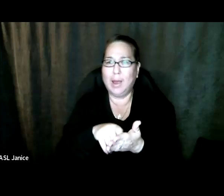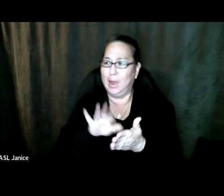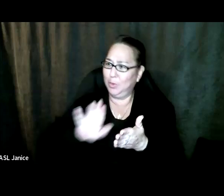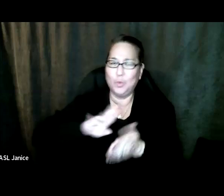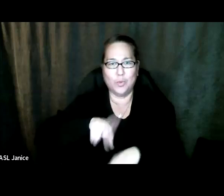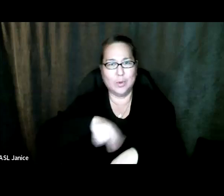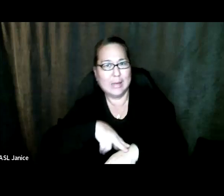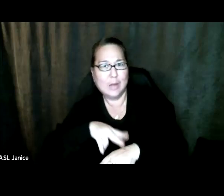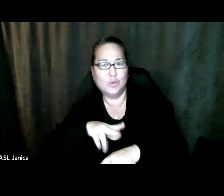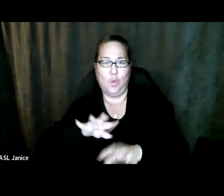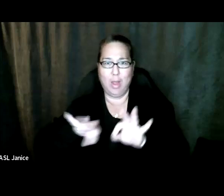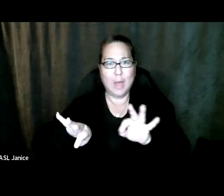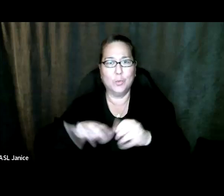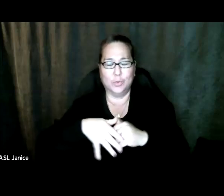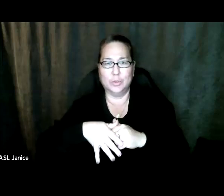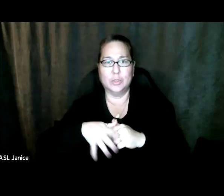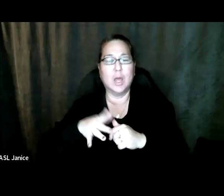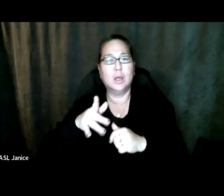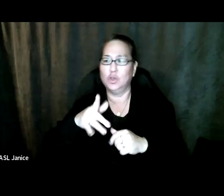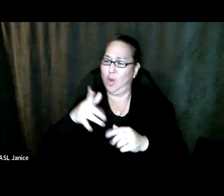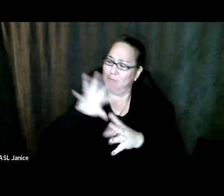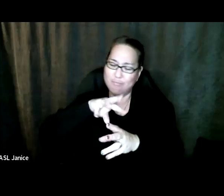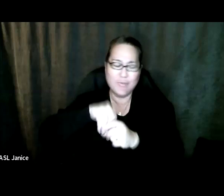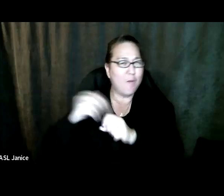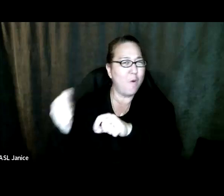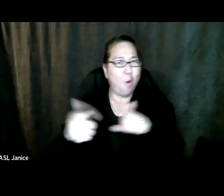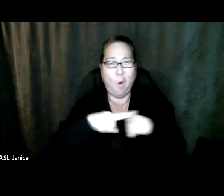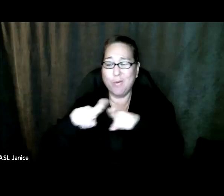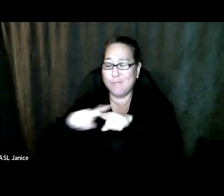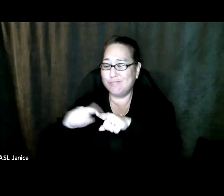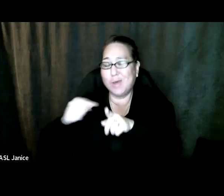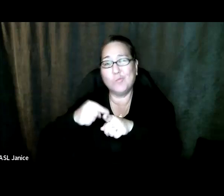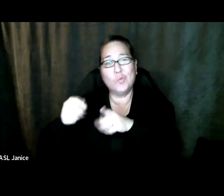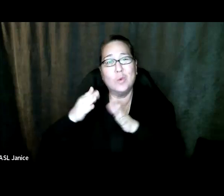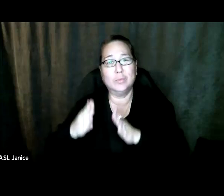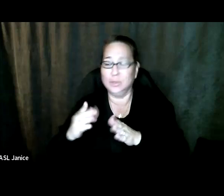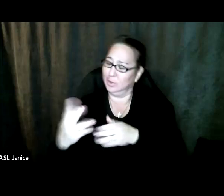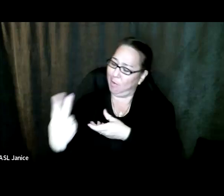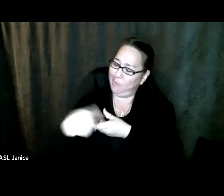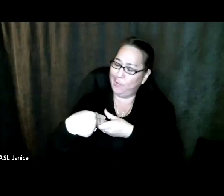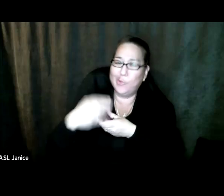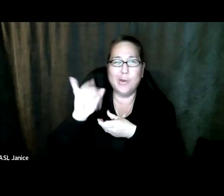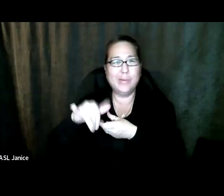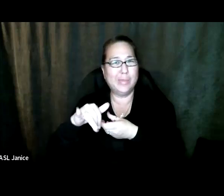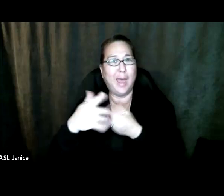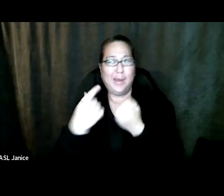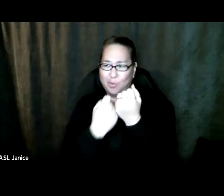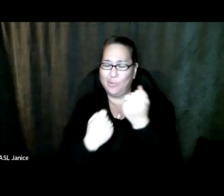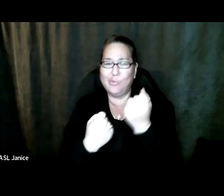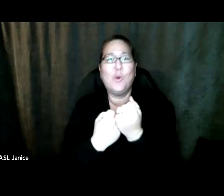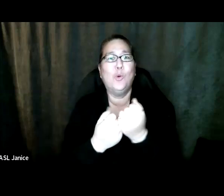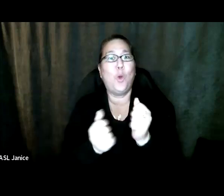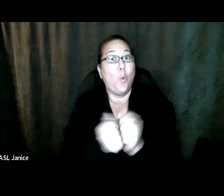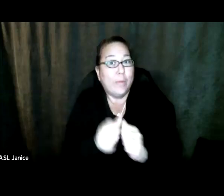to principals, teachers, family liaisons, social workers, and other staff to participate in such a campaign with